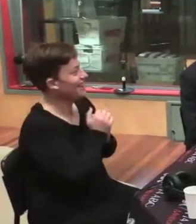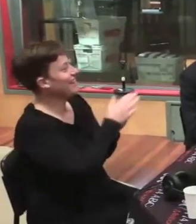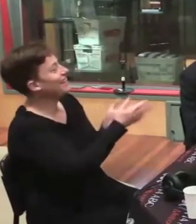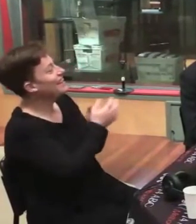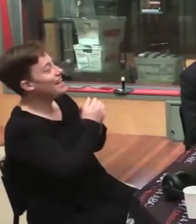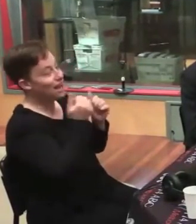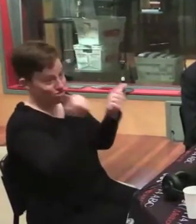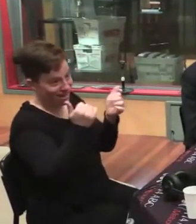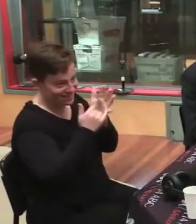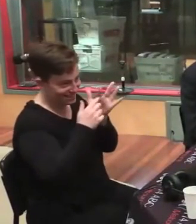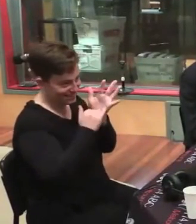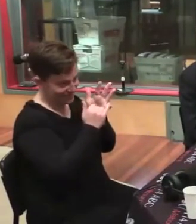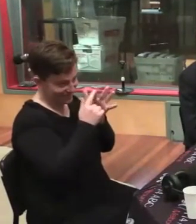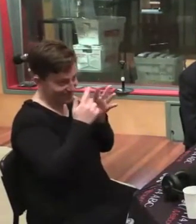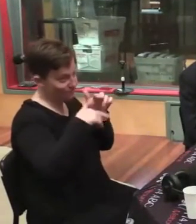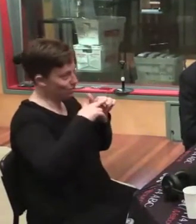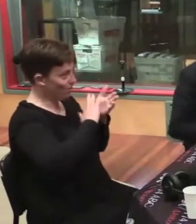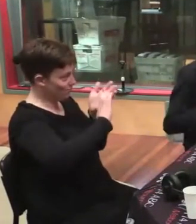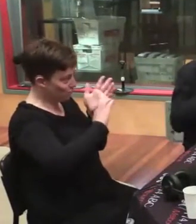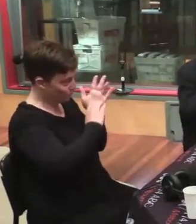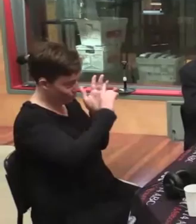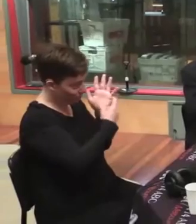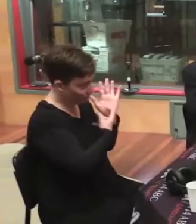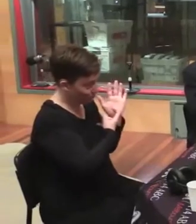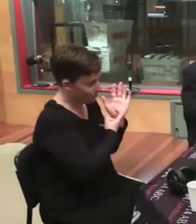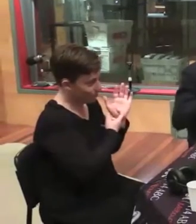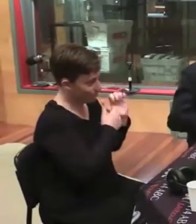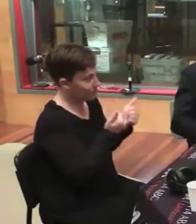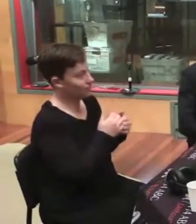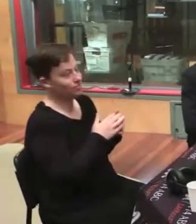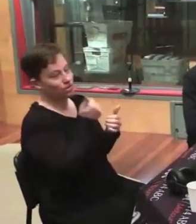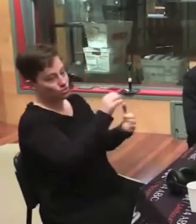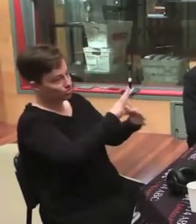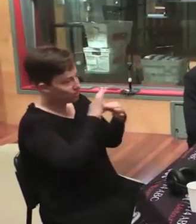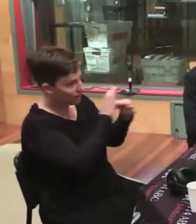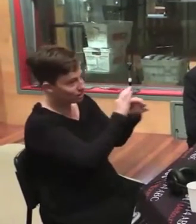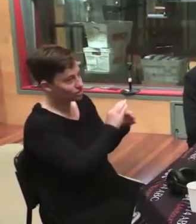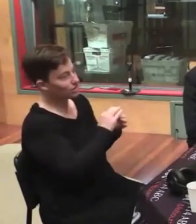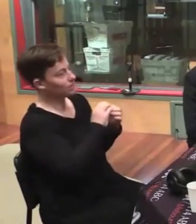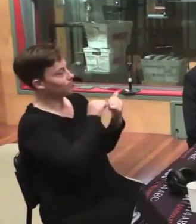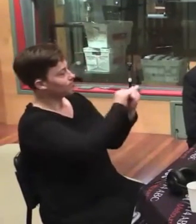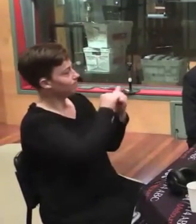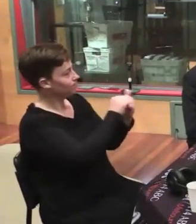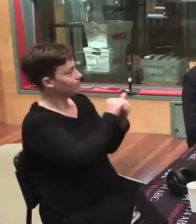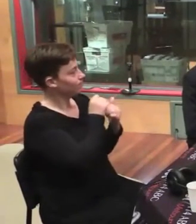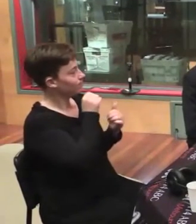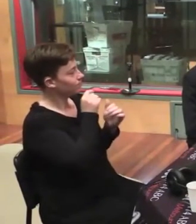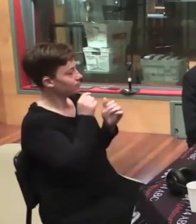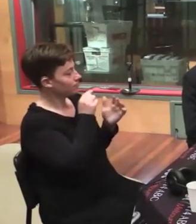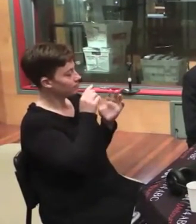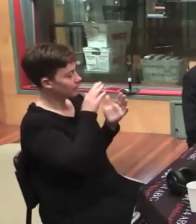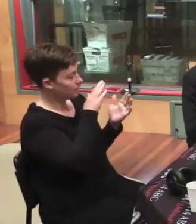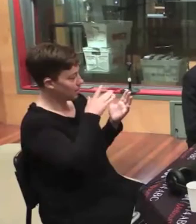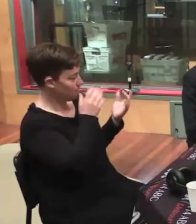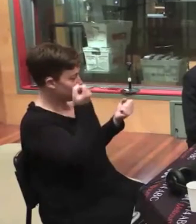They are, yes, I know, I can see them. Well, I think a great sense of humour is a really important quality. It's good to have a really